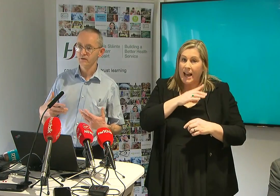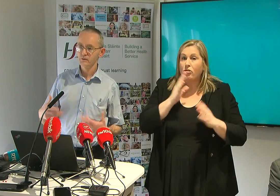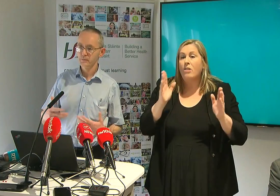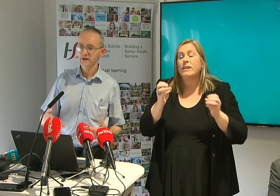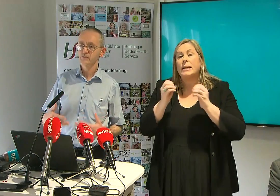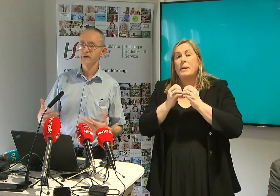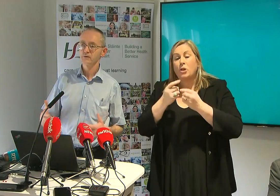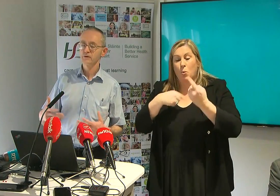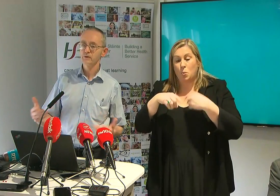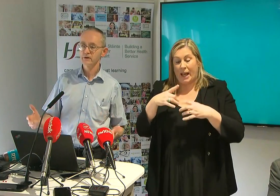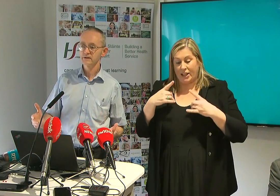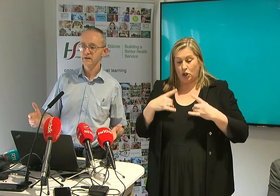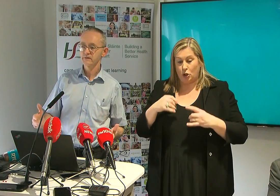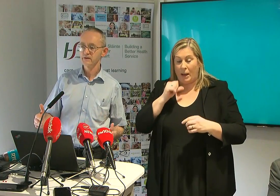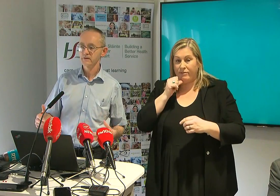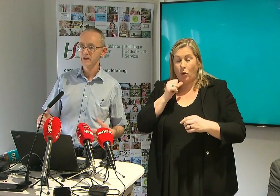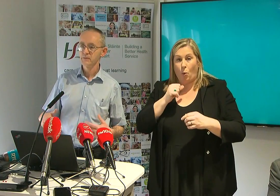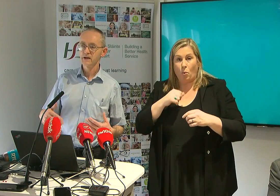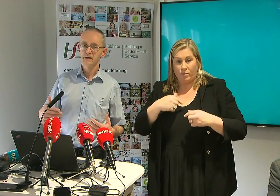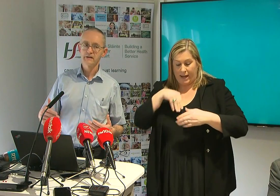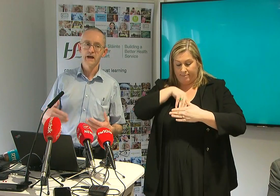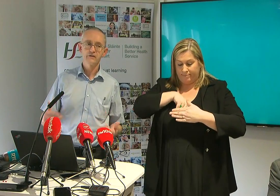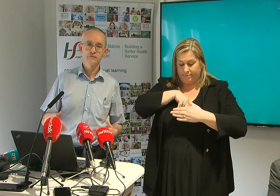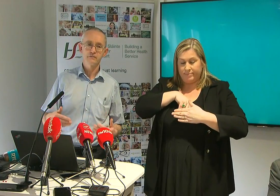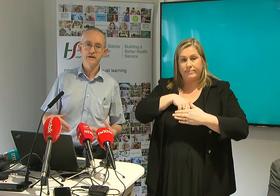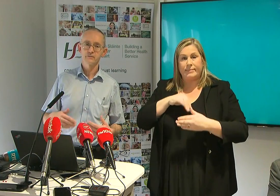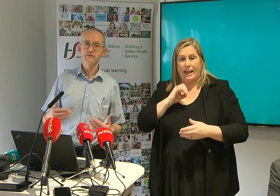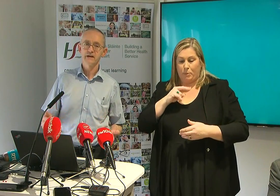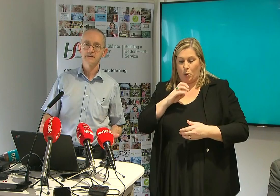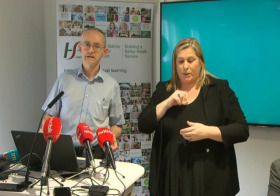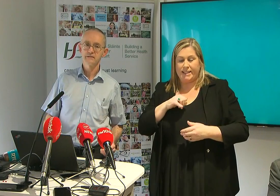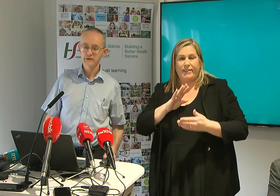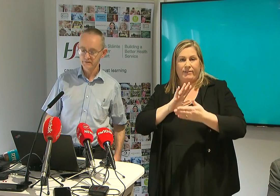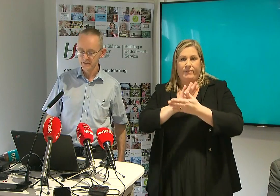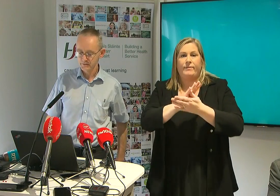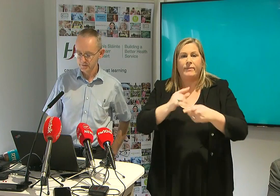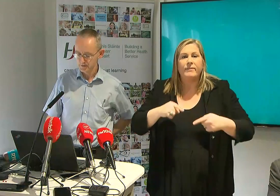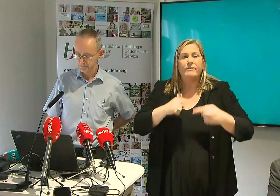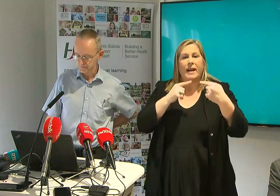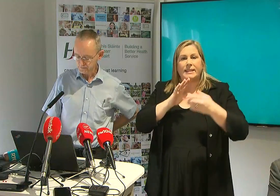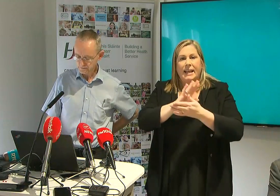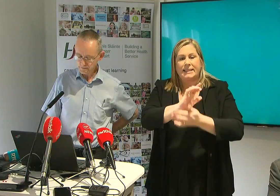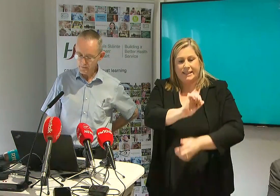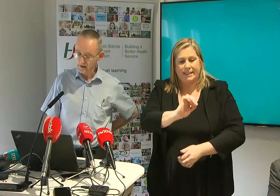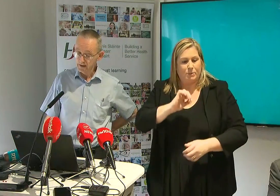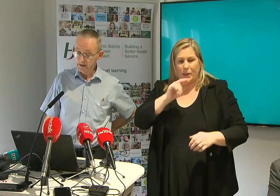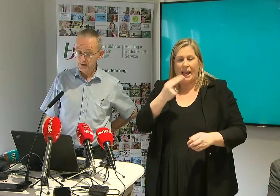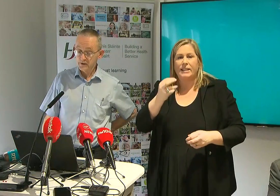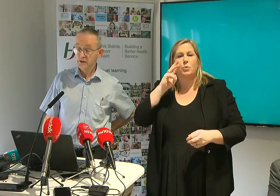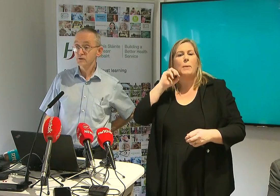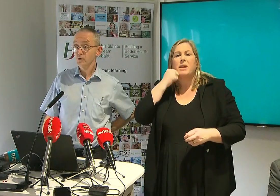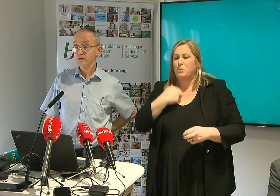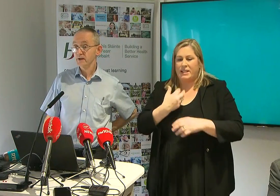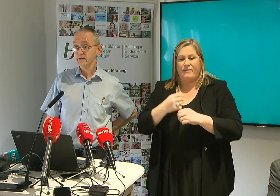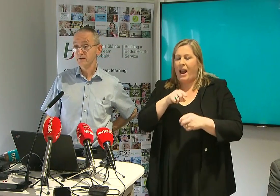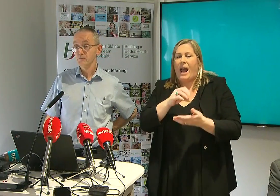then as human beings, we have no immunity to this virus, because as human beings, we've not had to deal with this virus before. It's